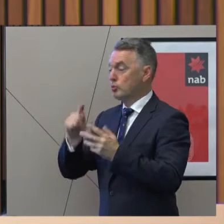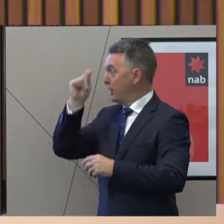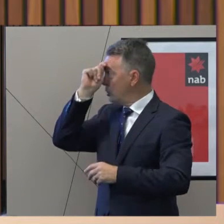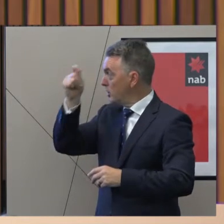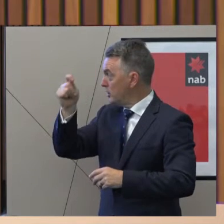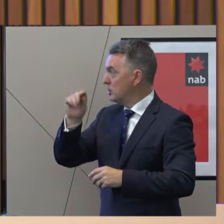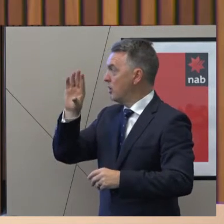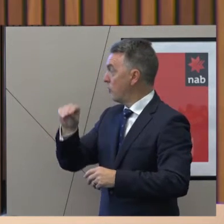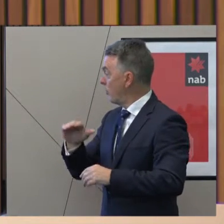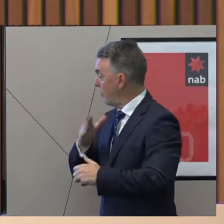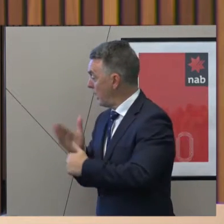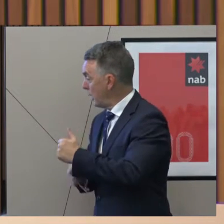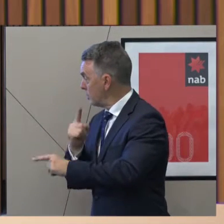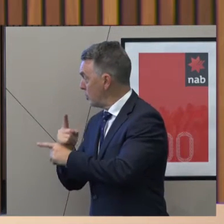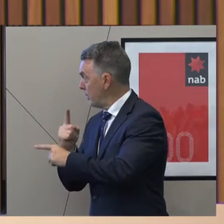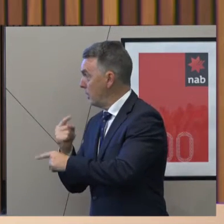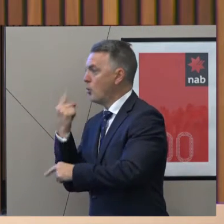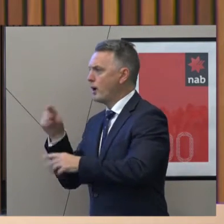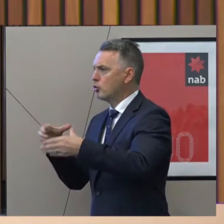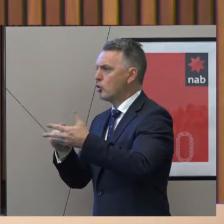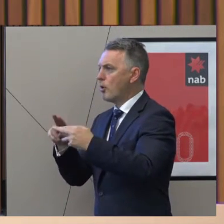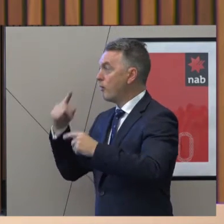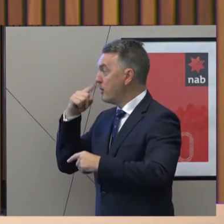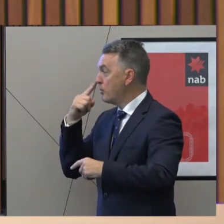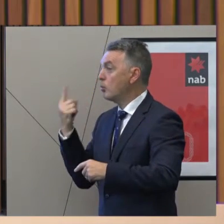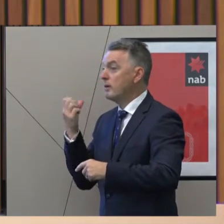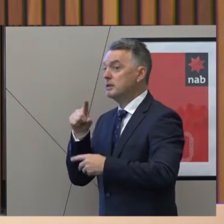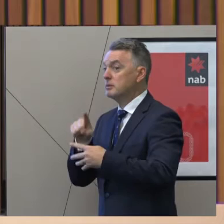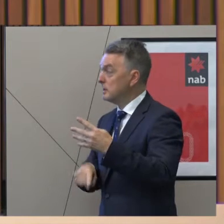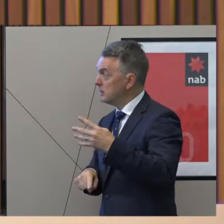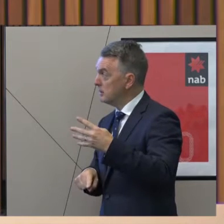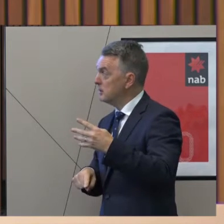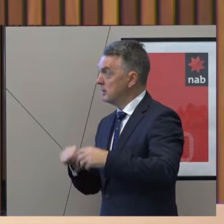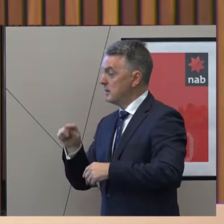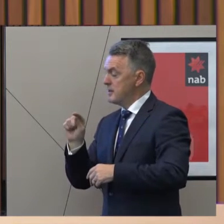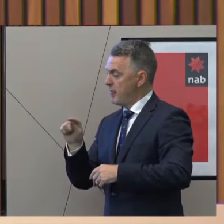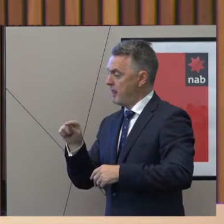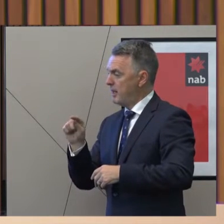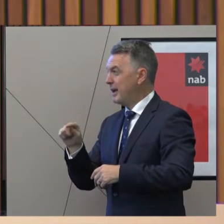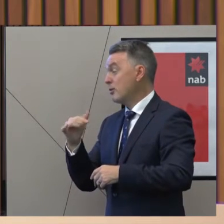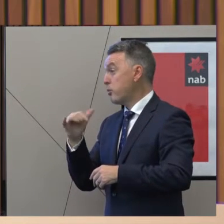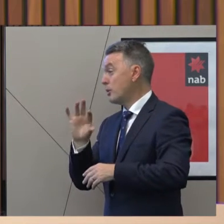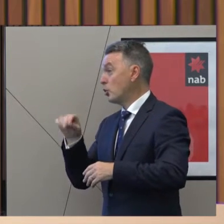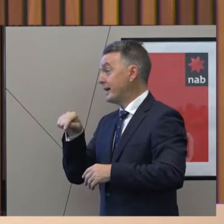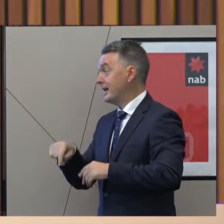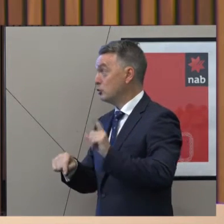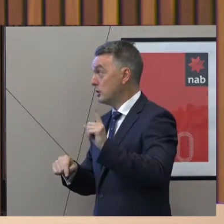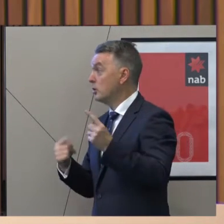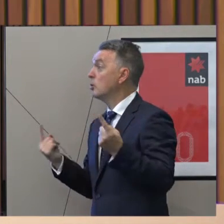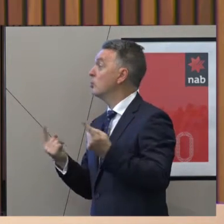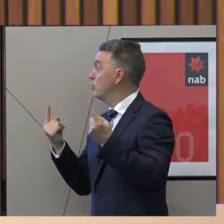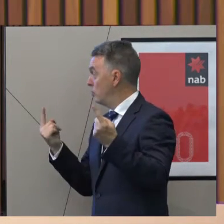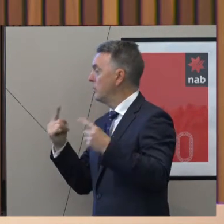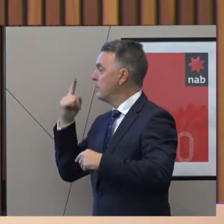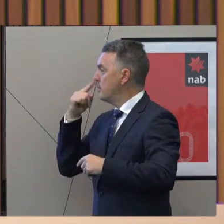on from the last comment, one group of people with disabilities who are probably not here today, and that is